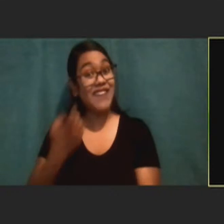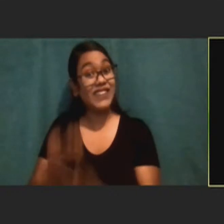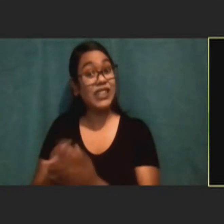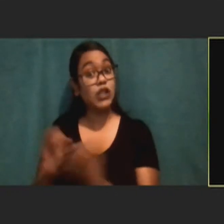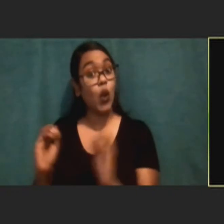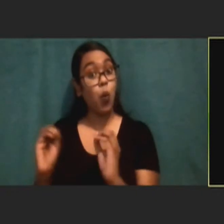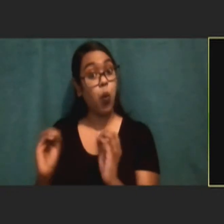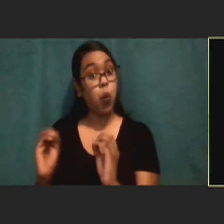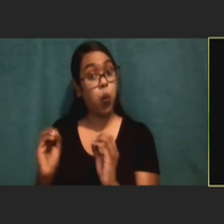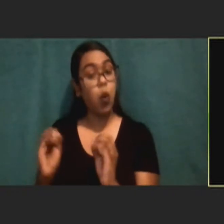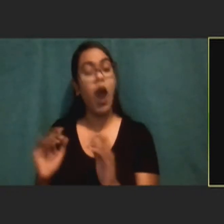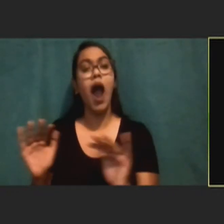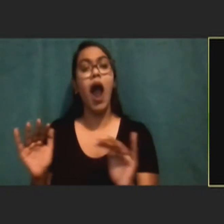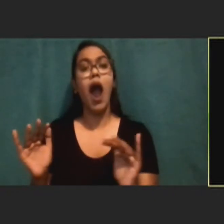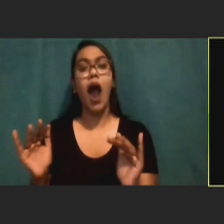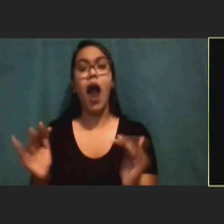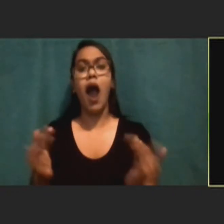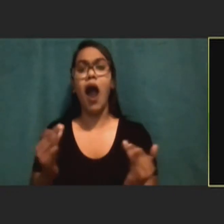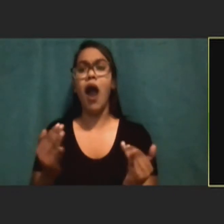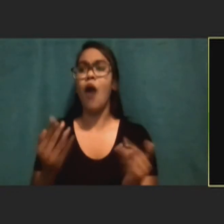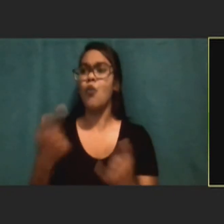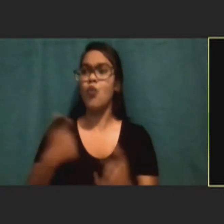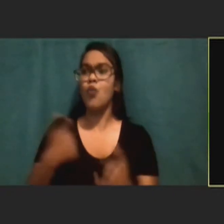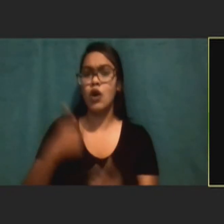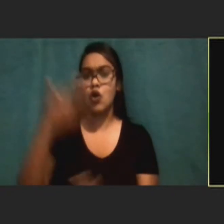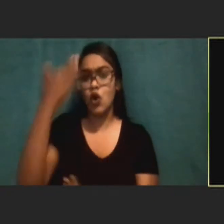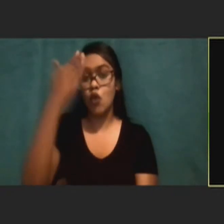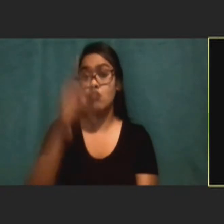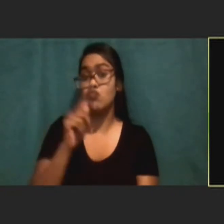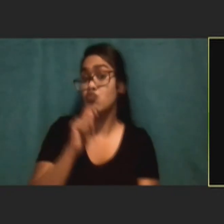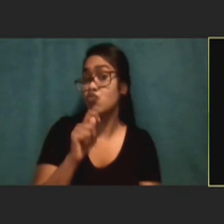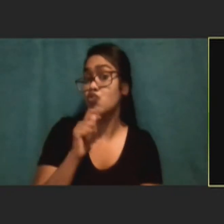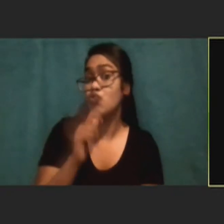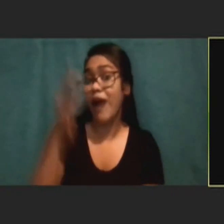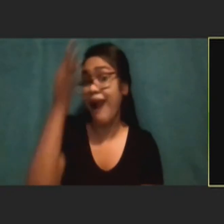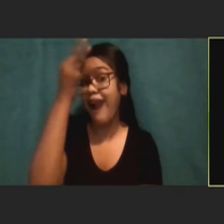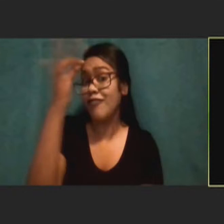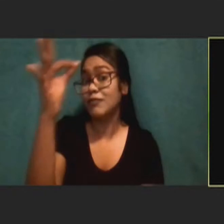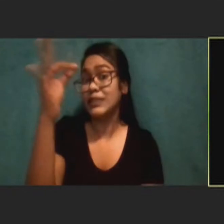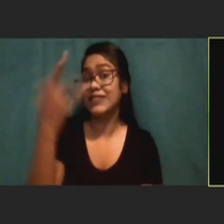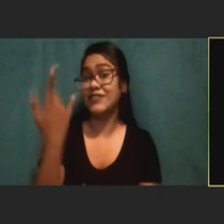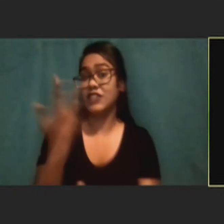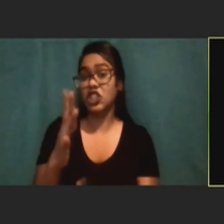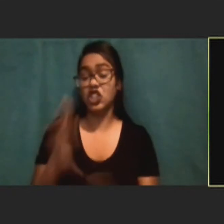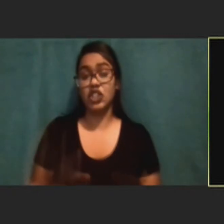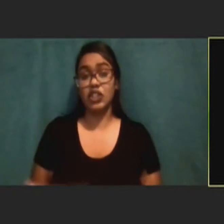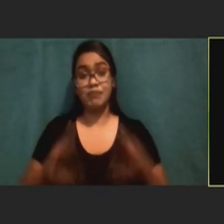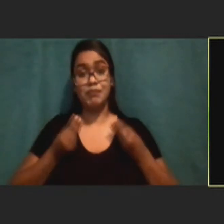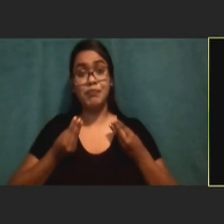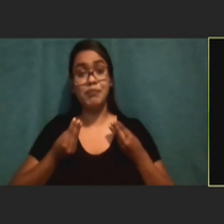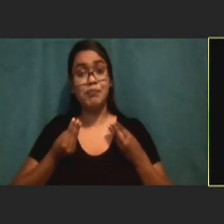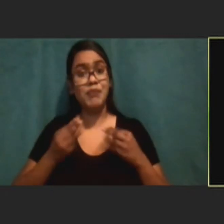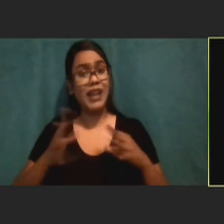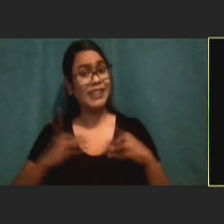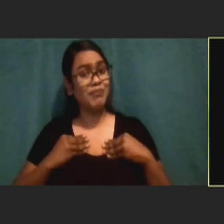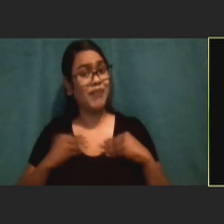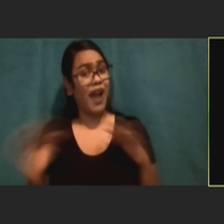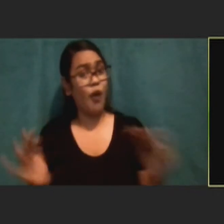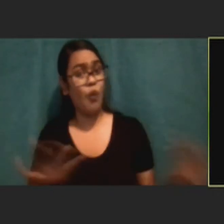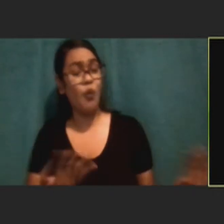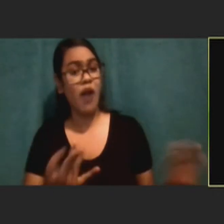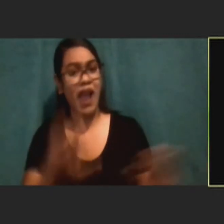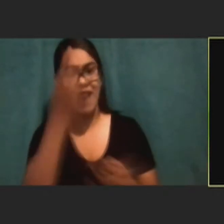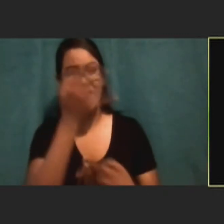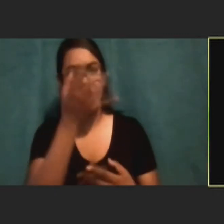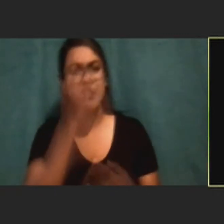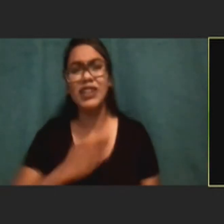is that not fear mongering by the government? Or by your own admission, the government, there's not enough information on how